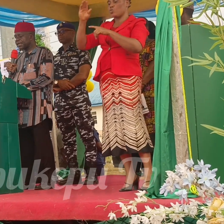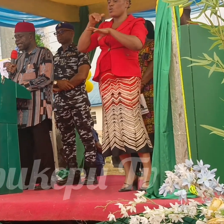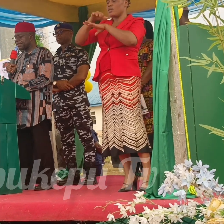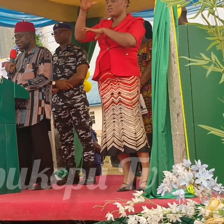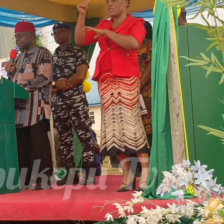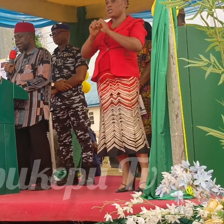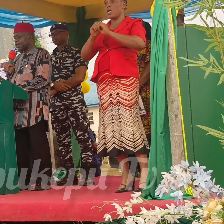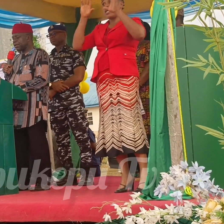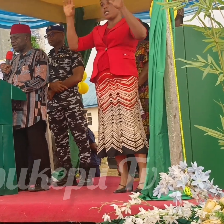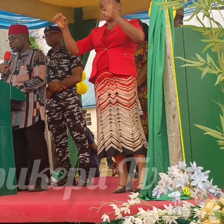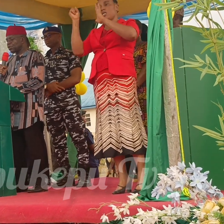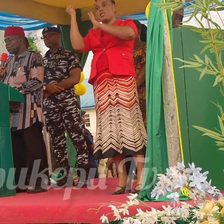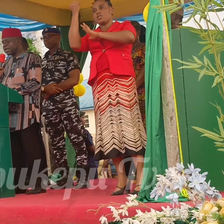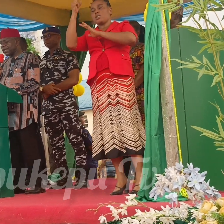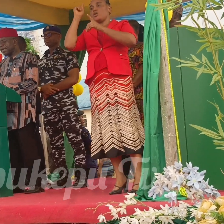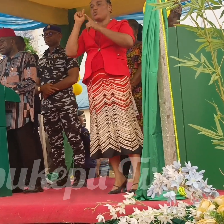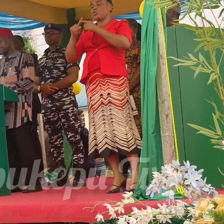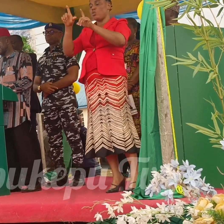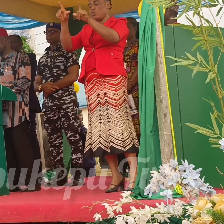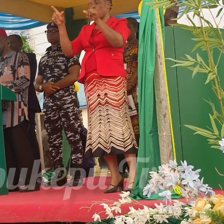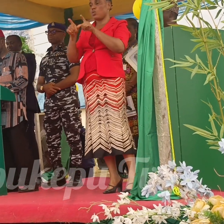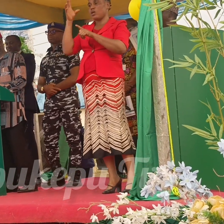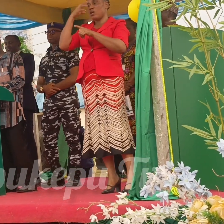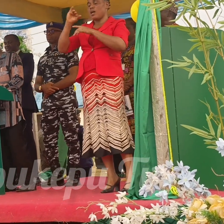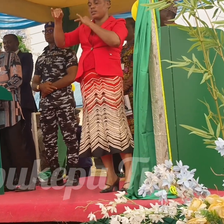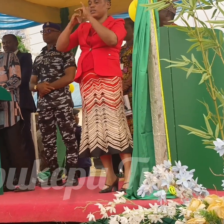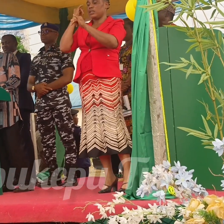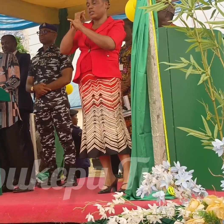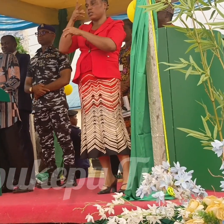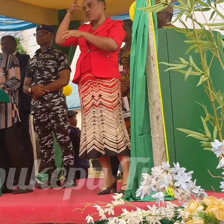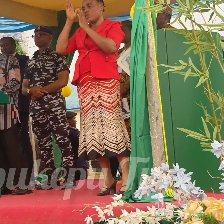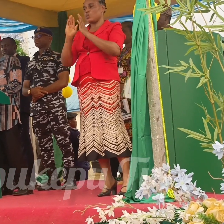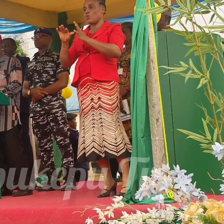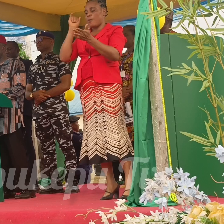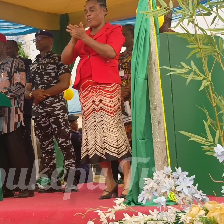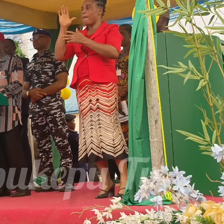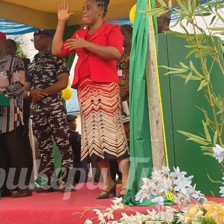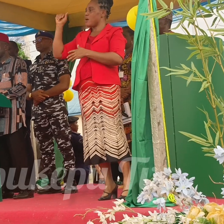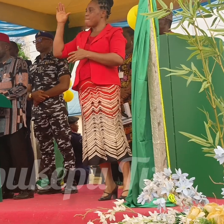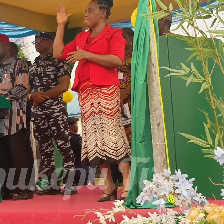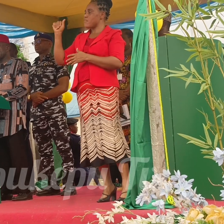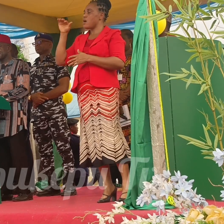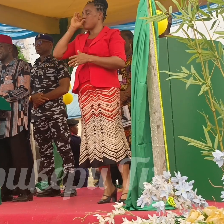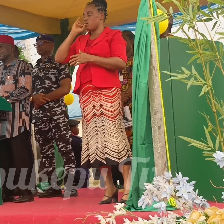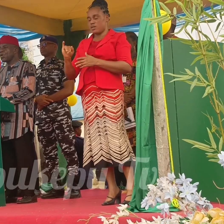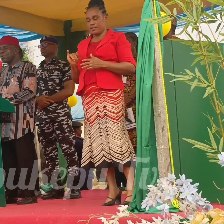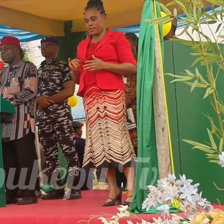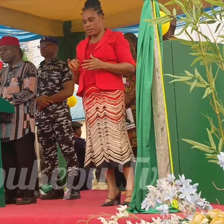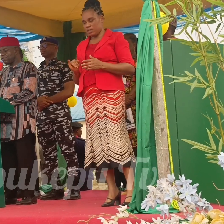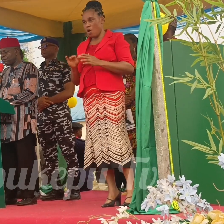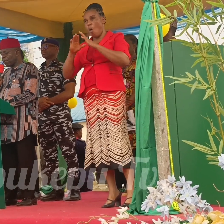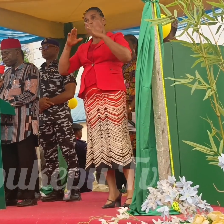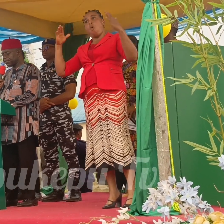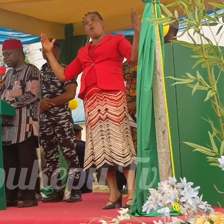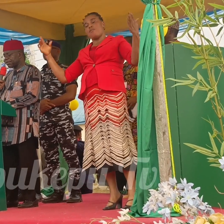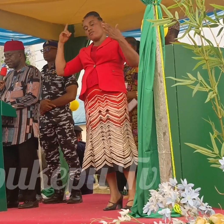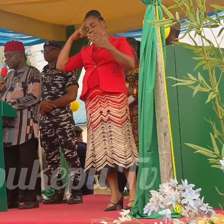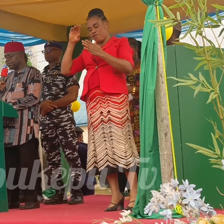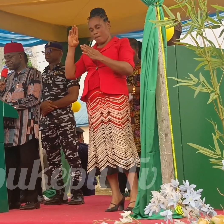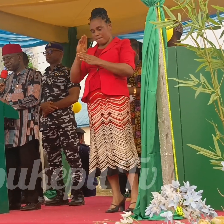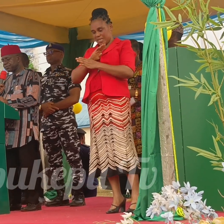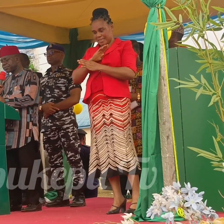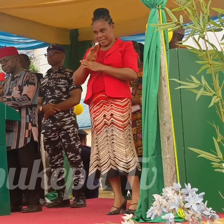a clear signal to local and international investors that Abia is open for